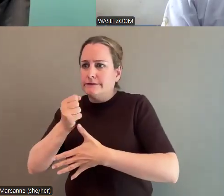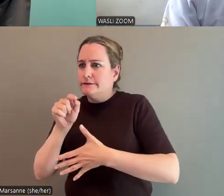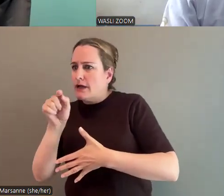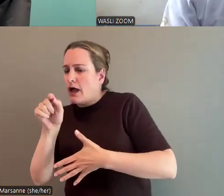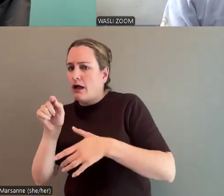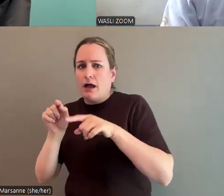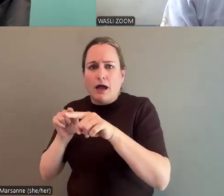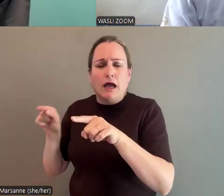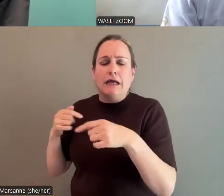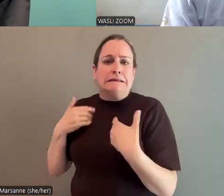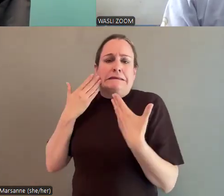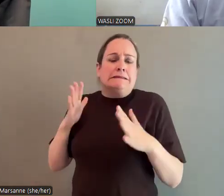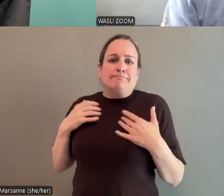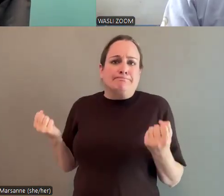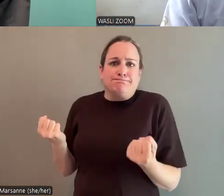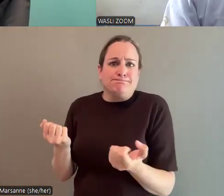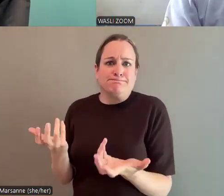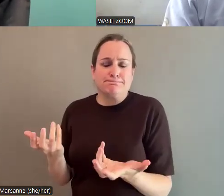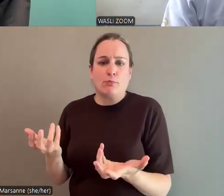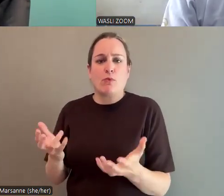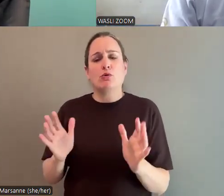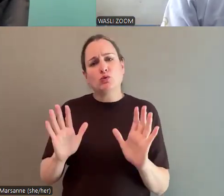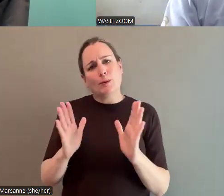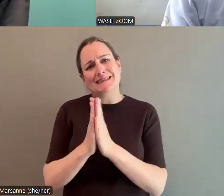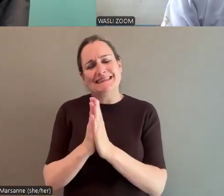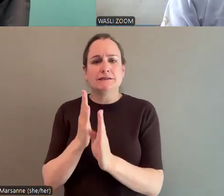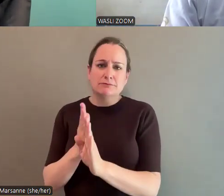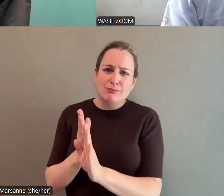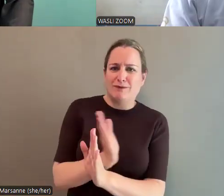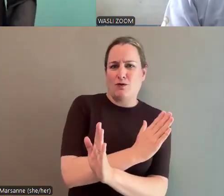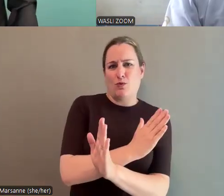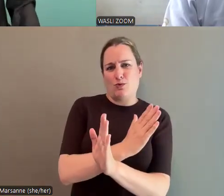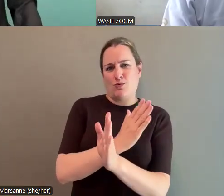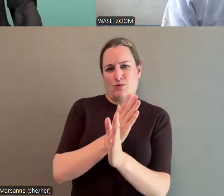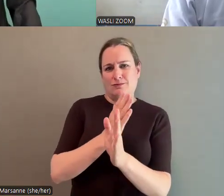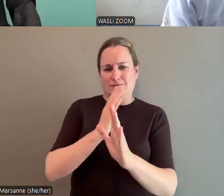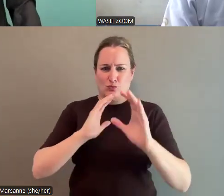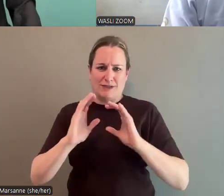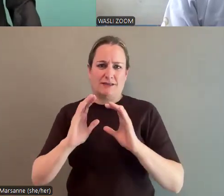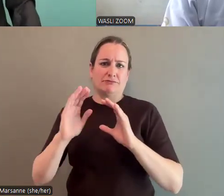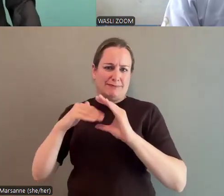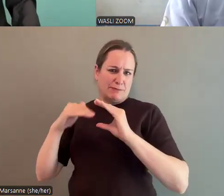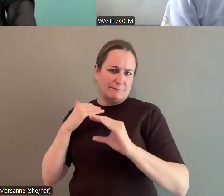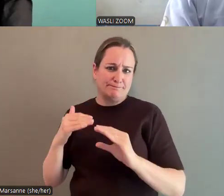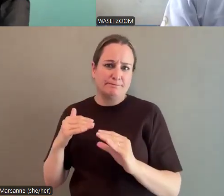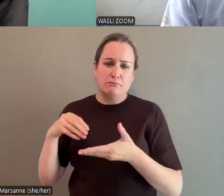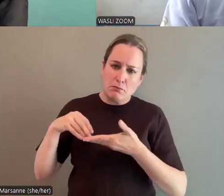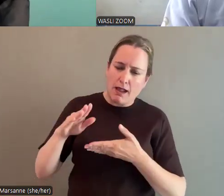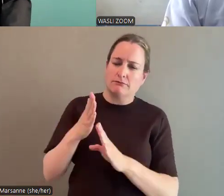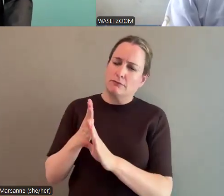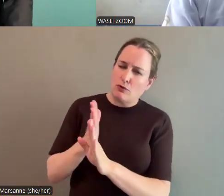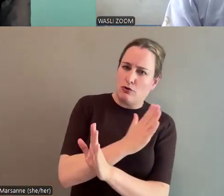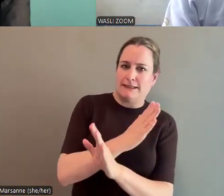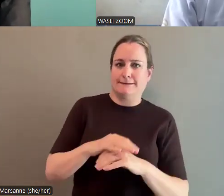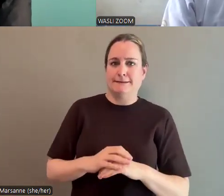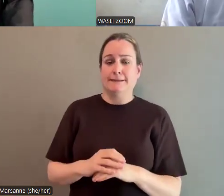So I think we need to also do more. And please, can you kindly work closely with your regional representatives so that we can